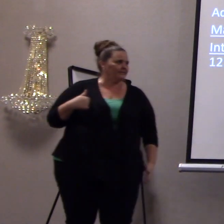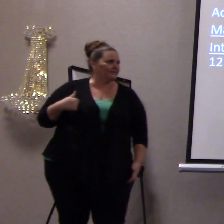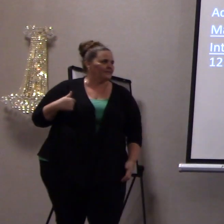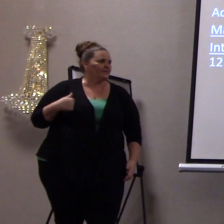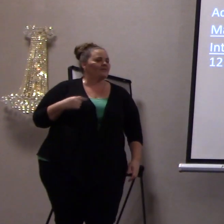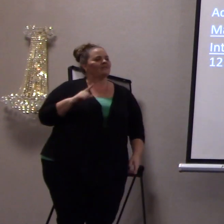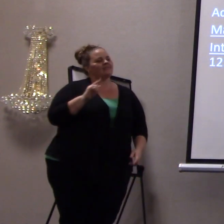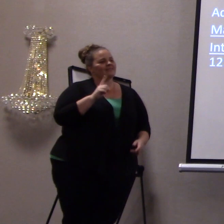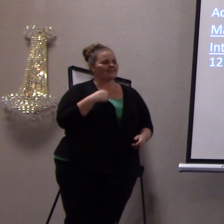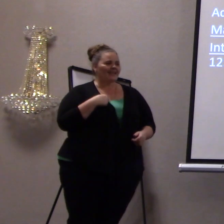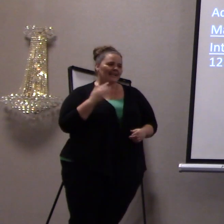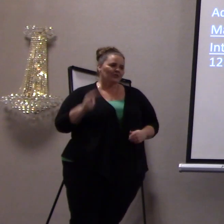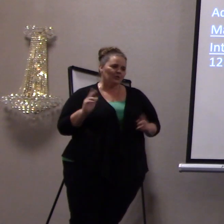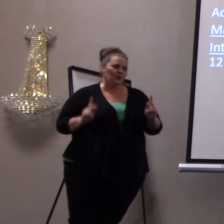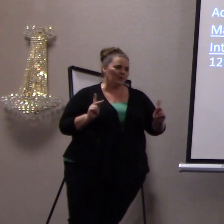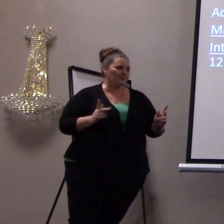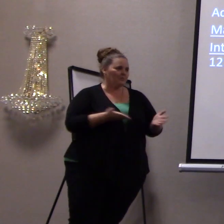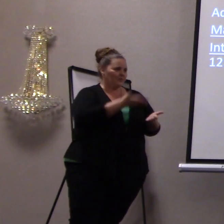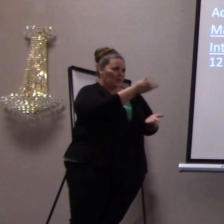There's only short person wigs here.